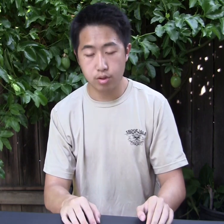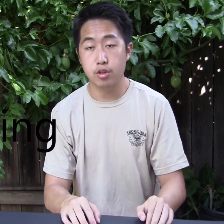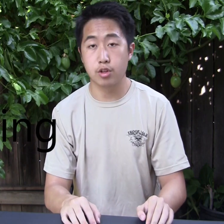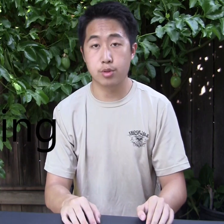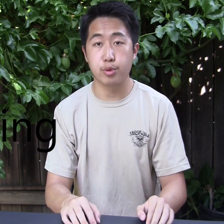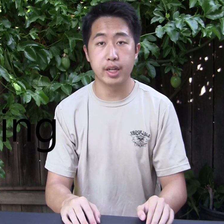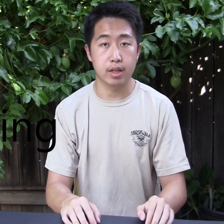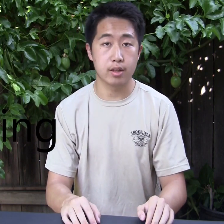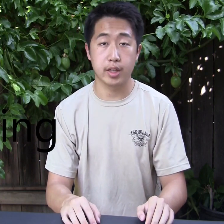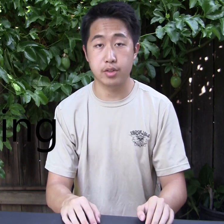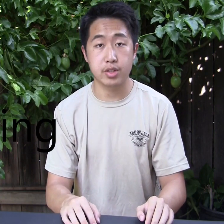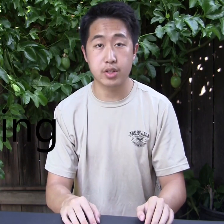A spring, like the season.